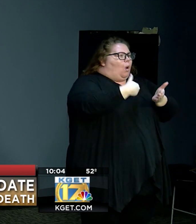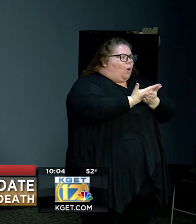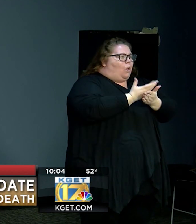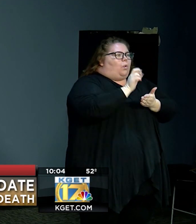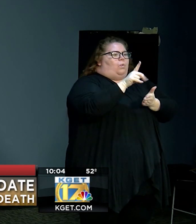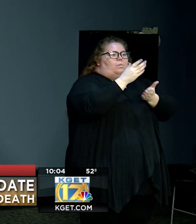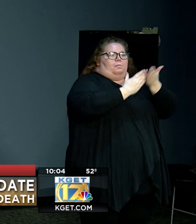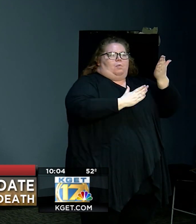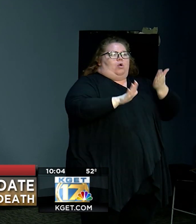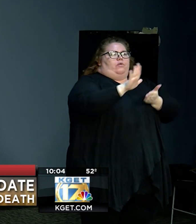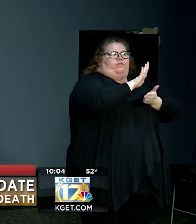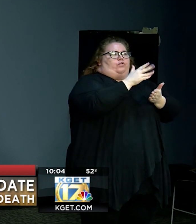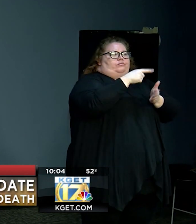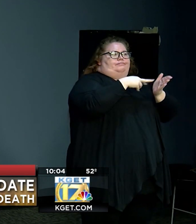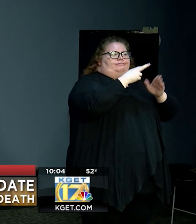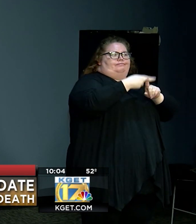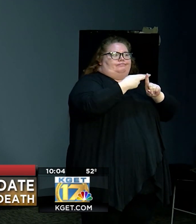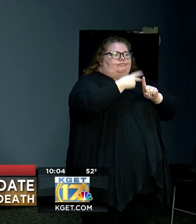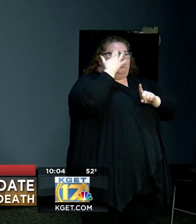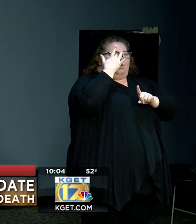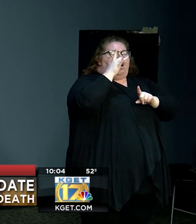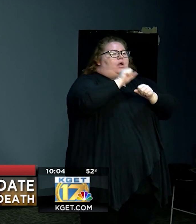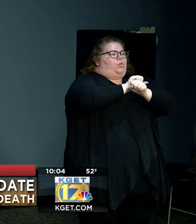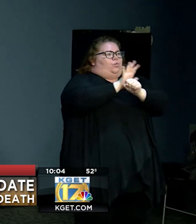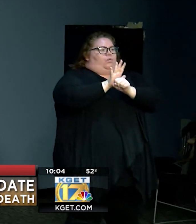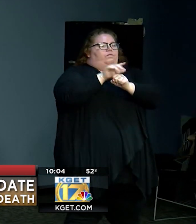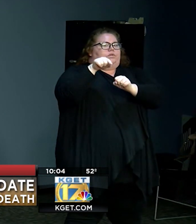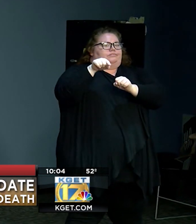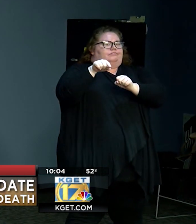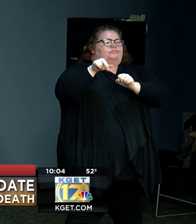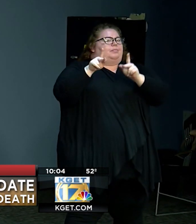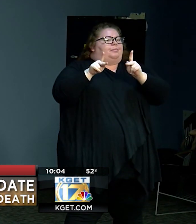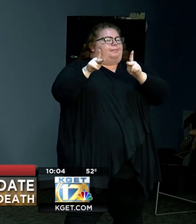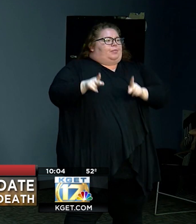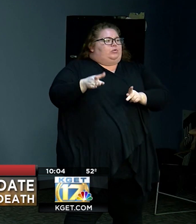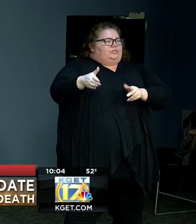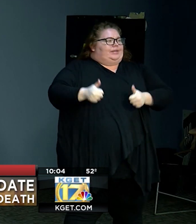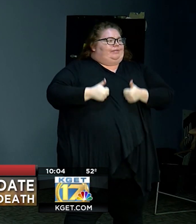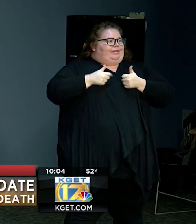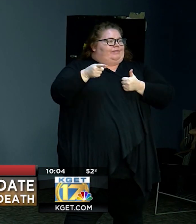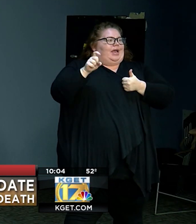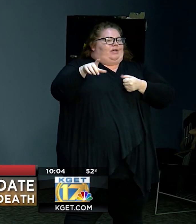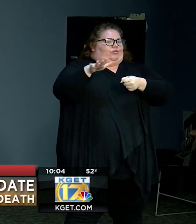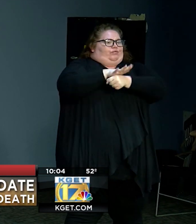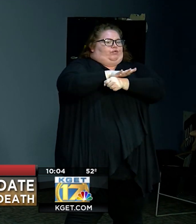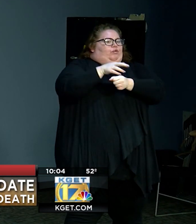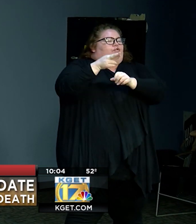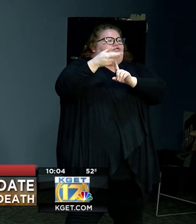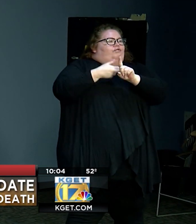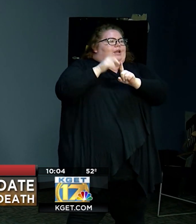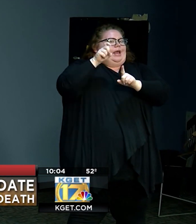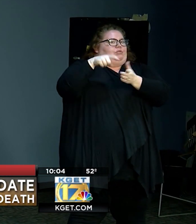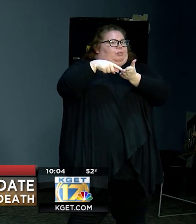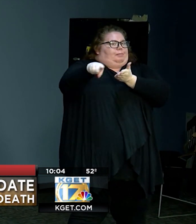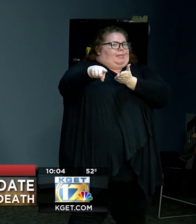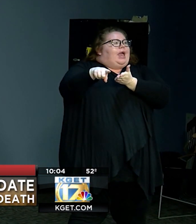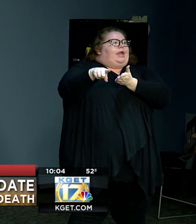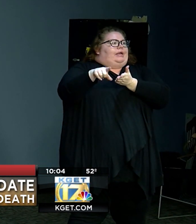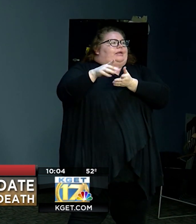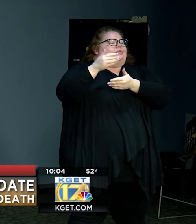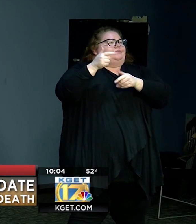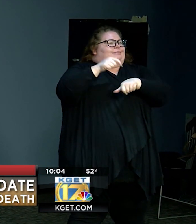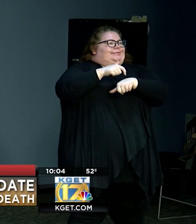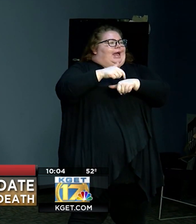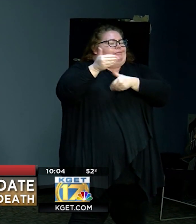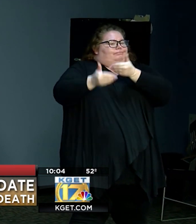to COVID-19. The tenant would remain obligated to repay full rent in a timely manner and could still face eviction after